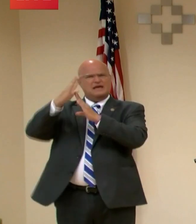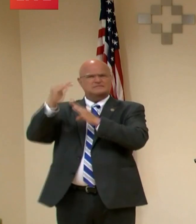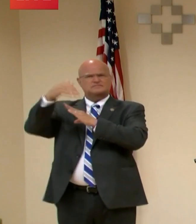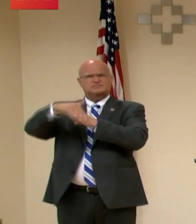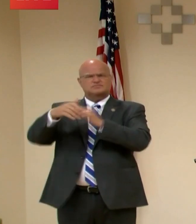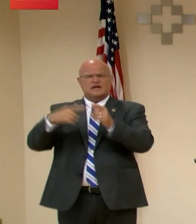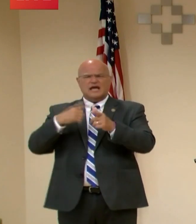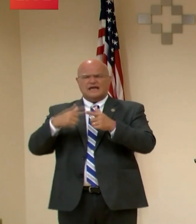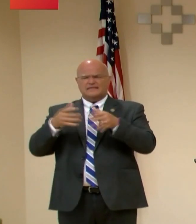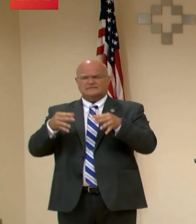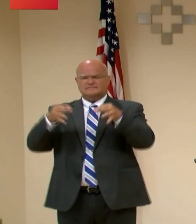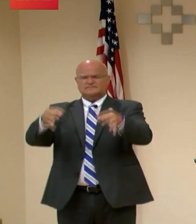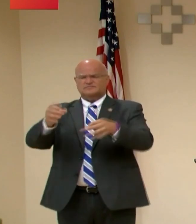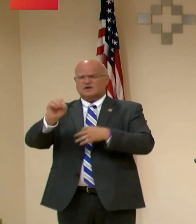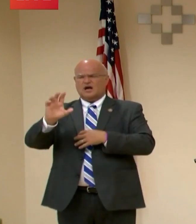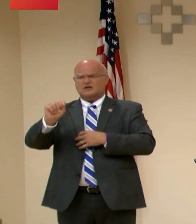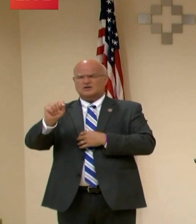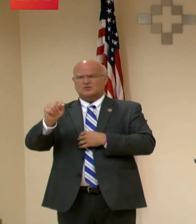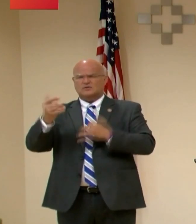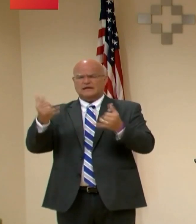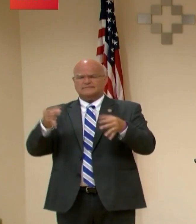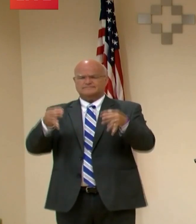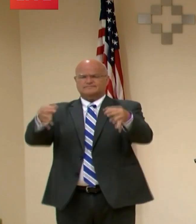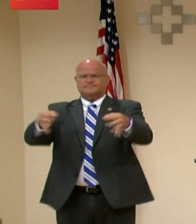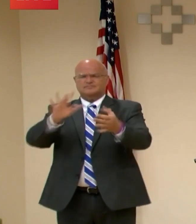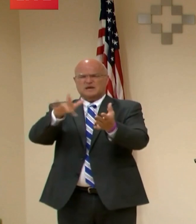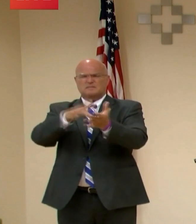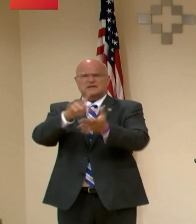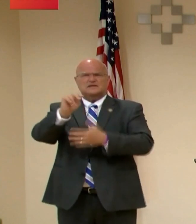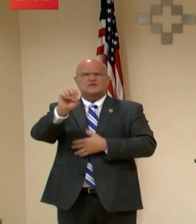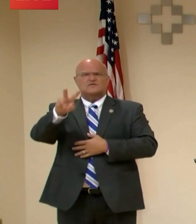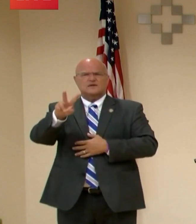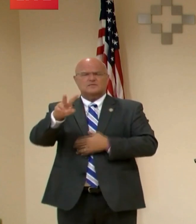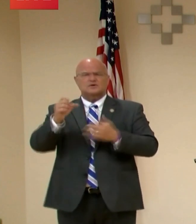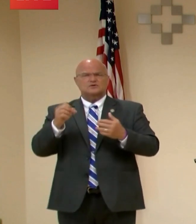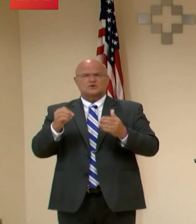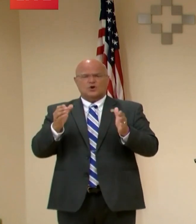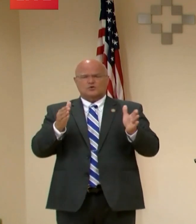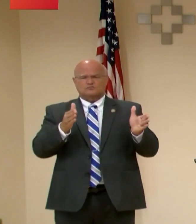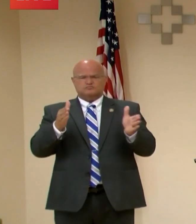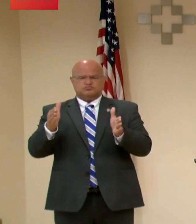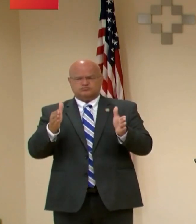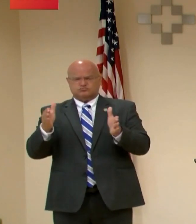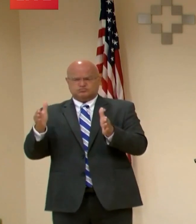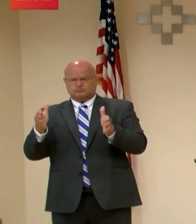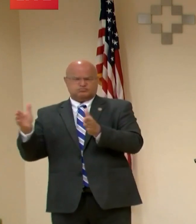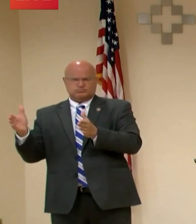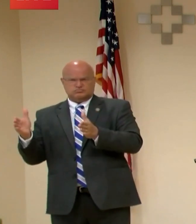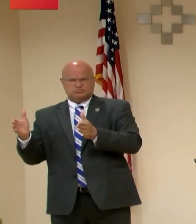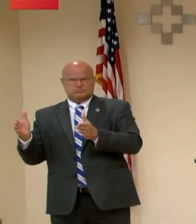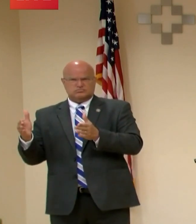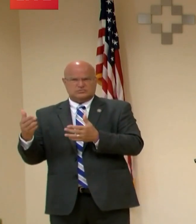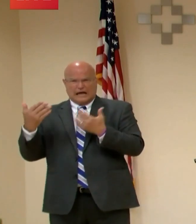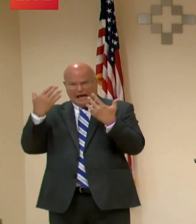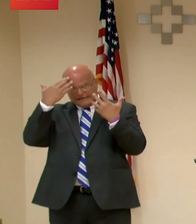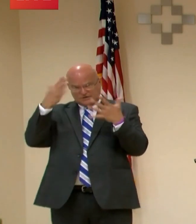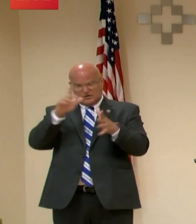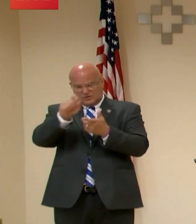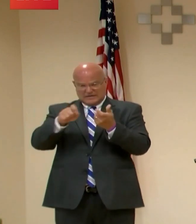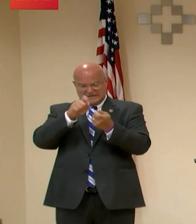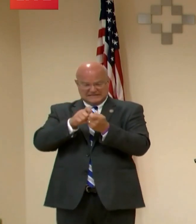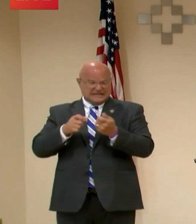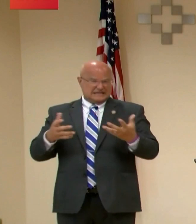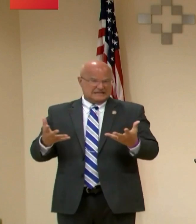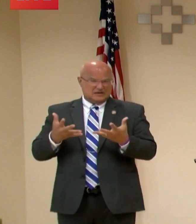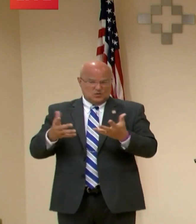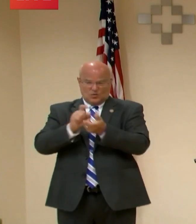that went to October, and now it's in mid-November. And so it's totally shifted. I don't know exactly